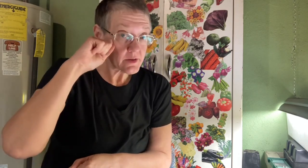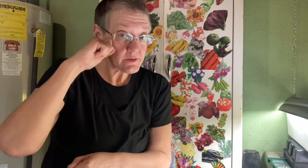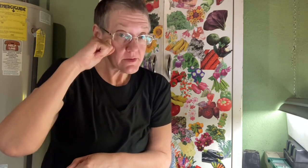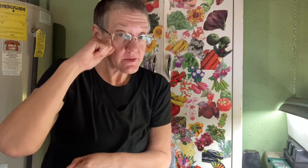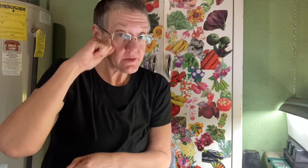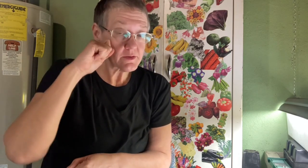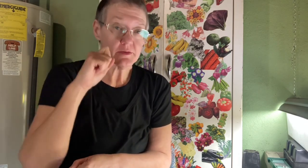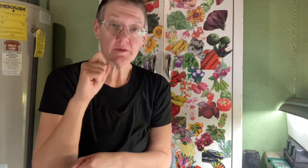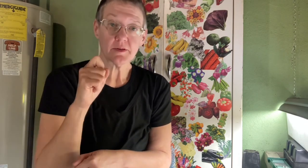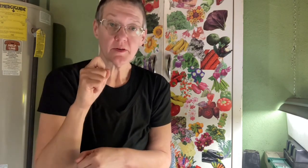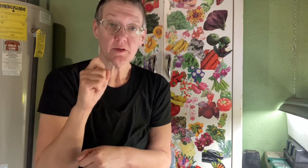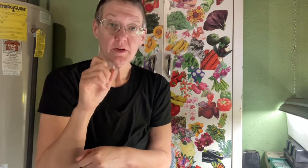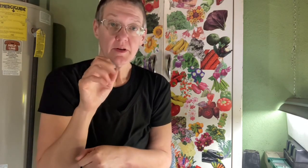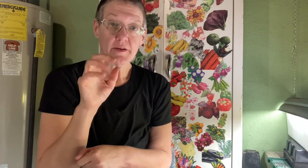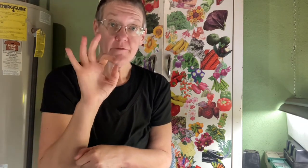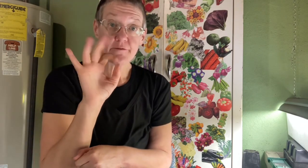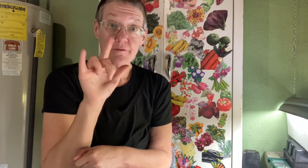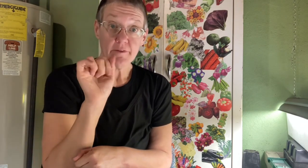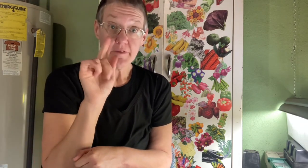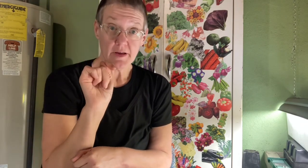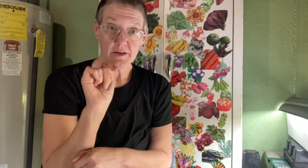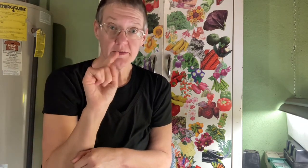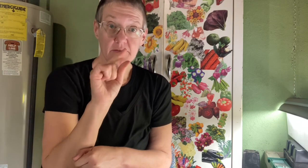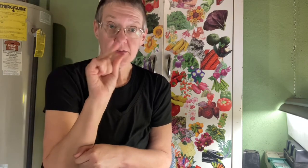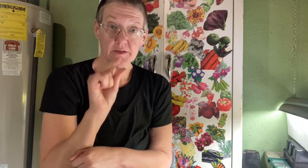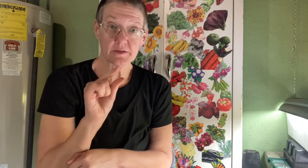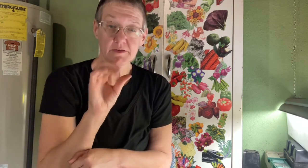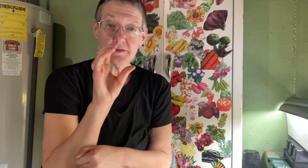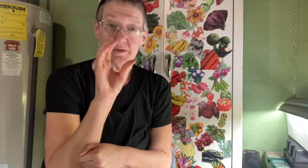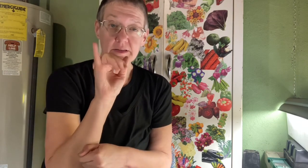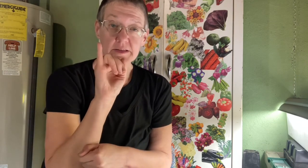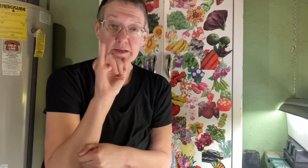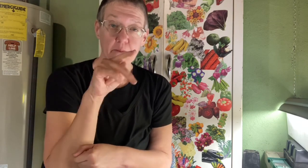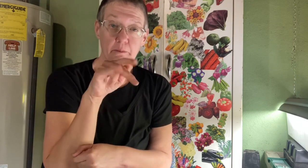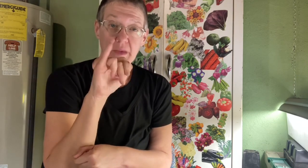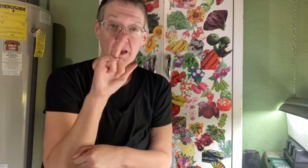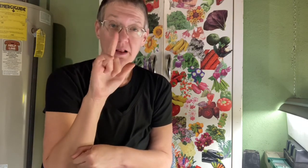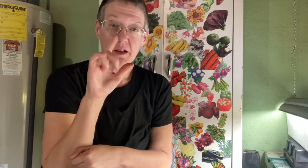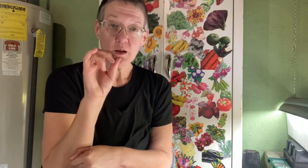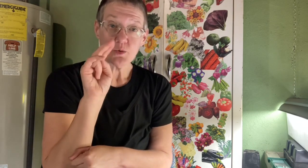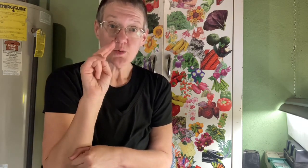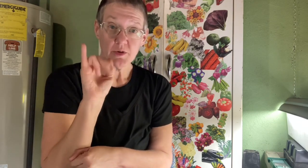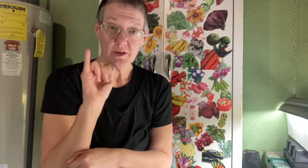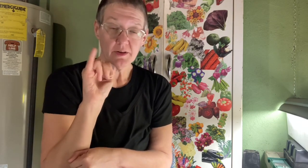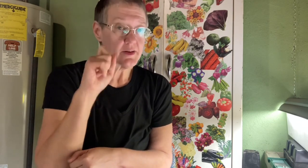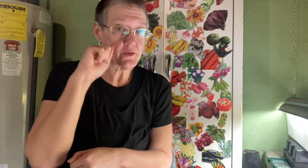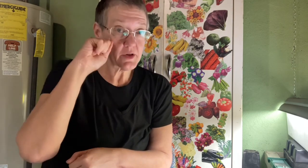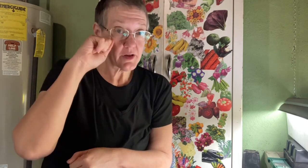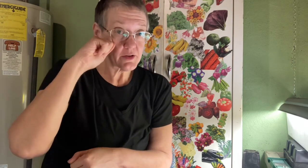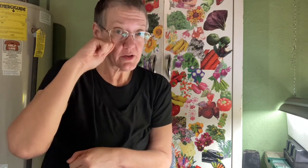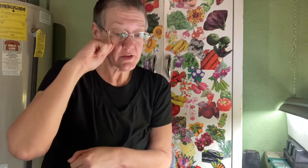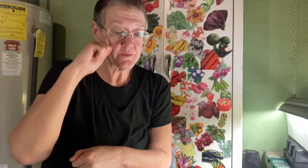sweet onion. It's called flat Italian cipollone